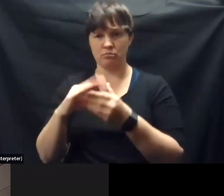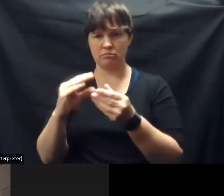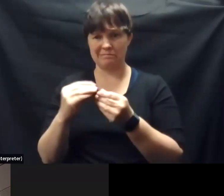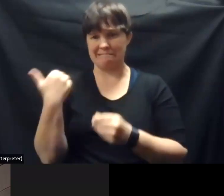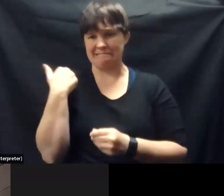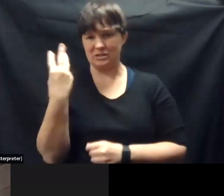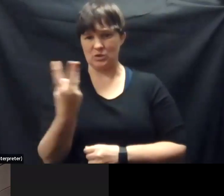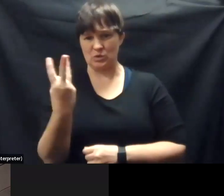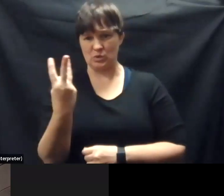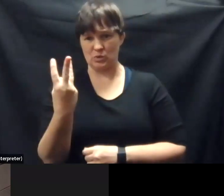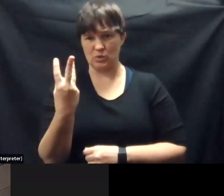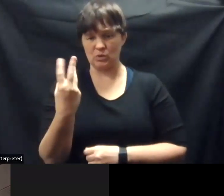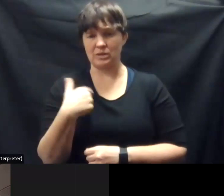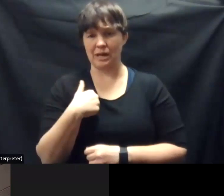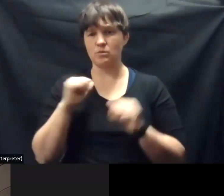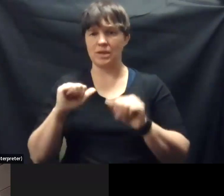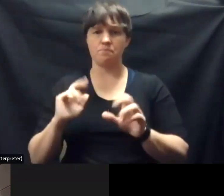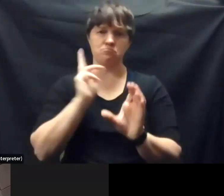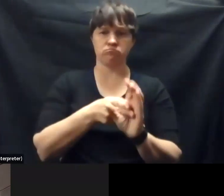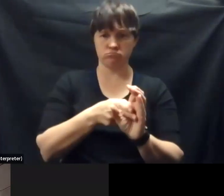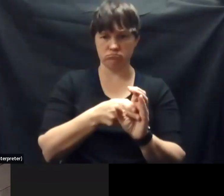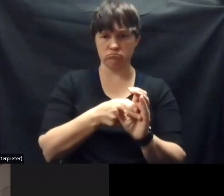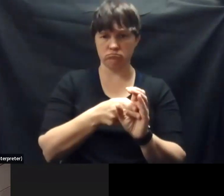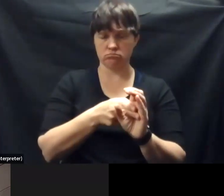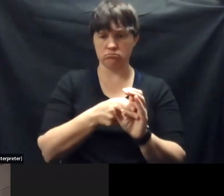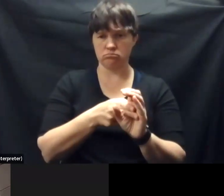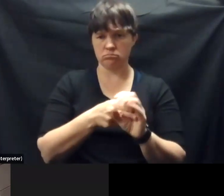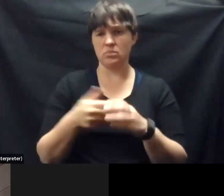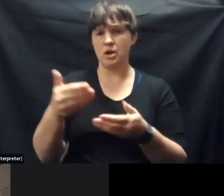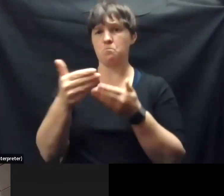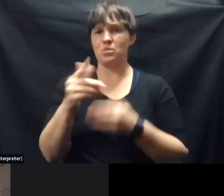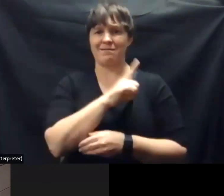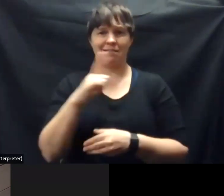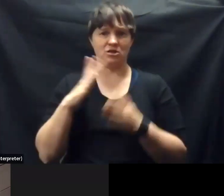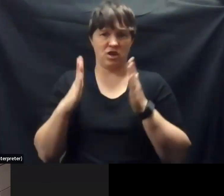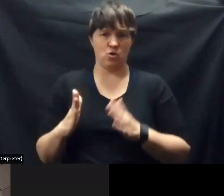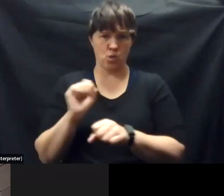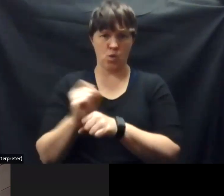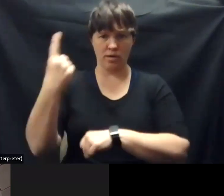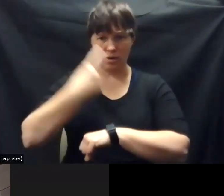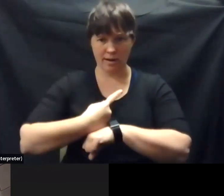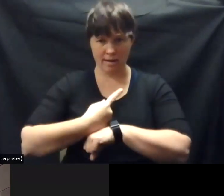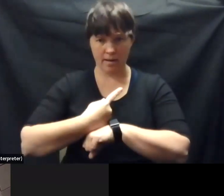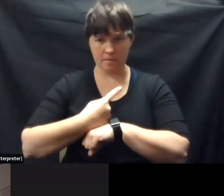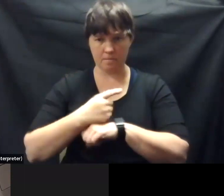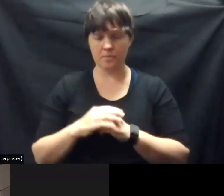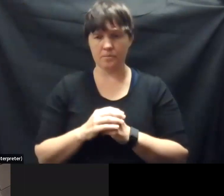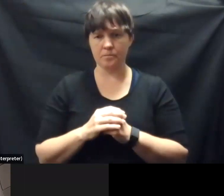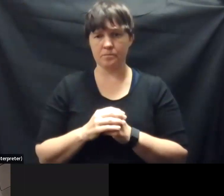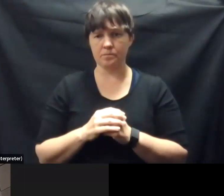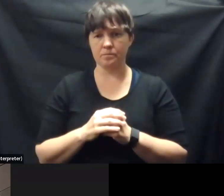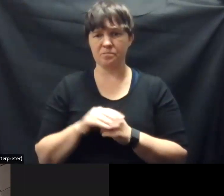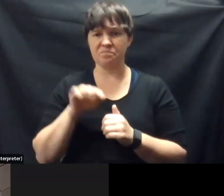past Wednesday, I was able to participate in the Bring Your Legislator to Work Day. This is an event